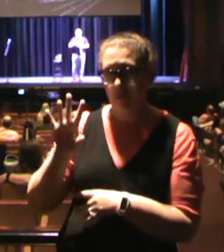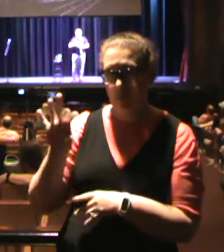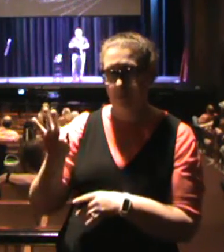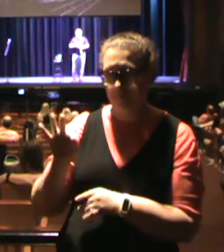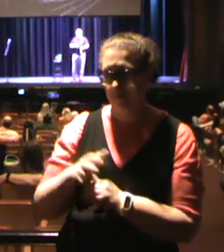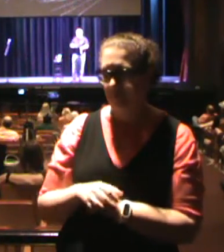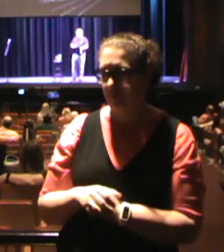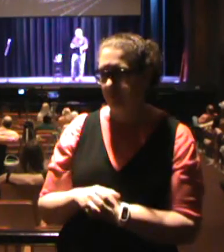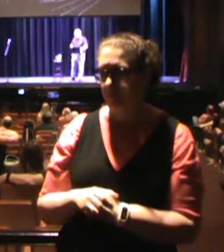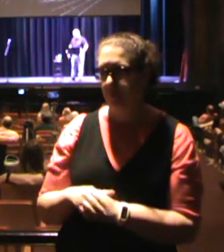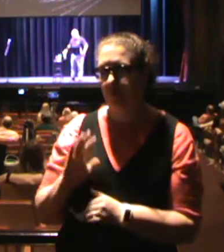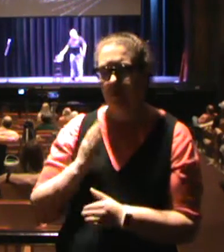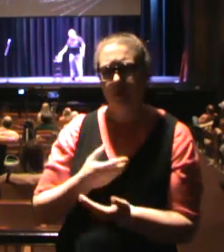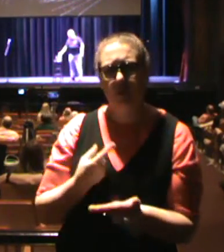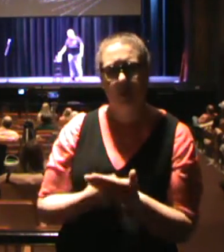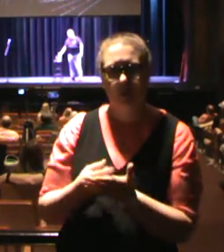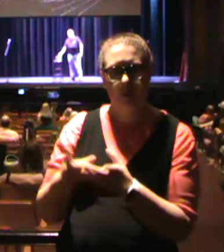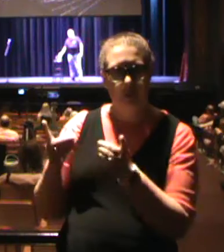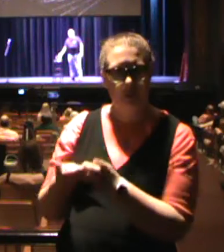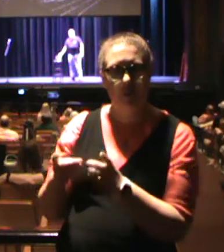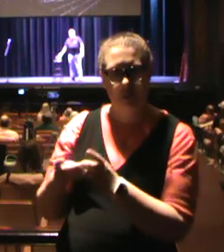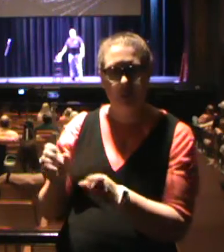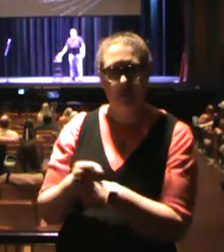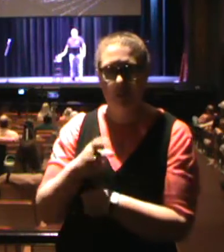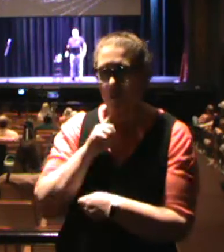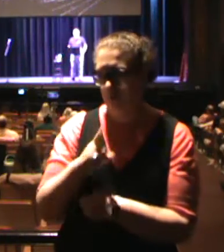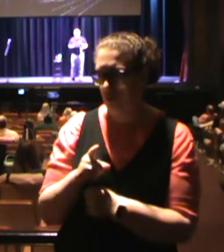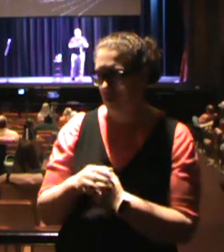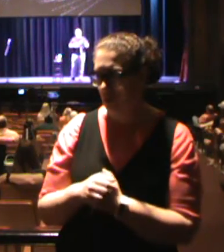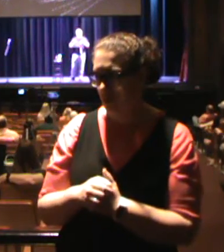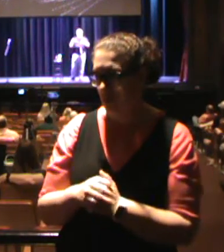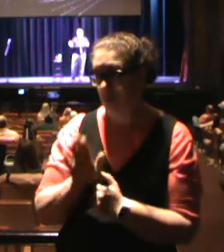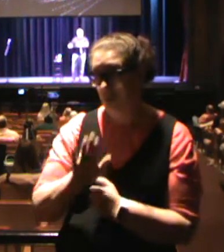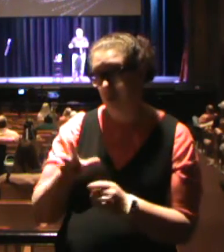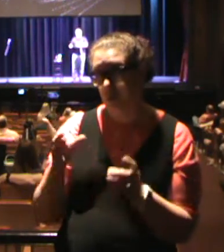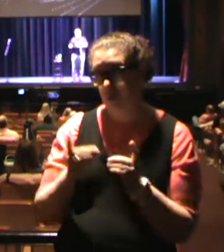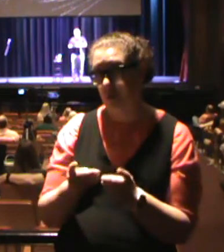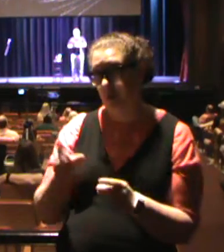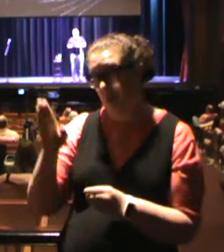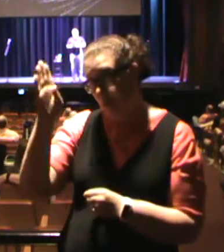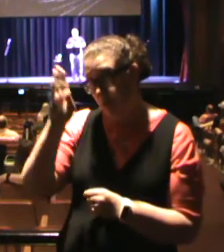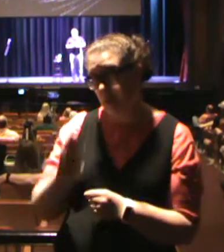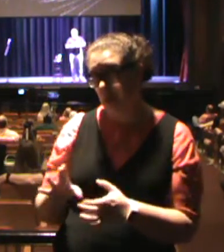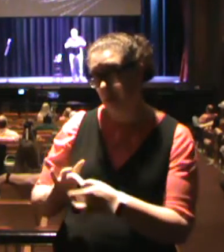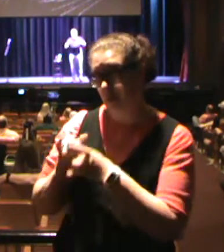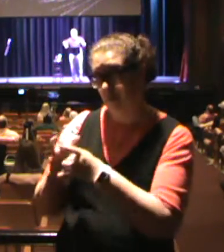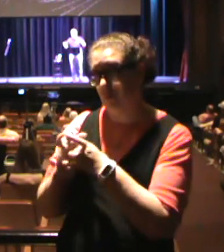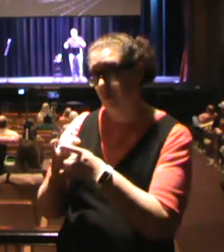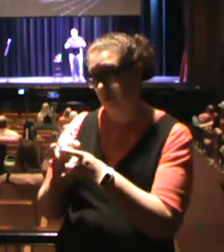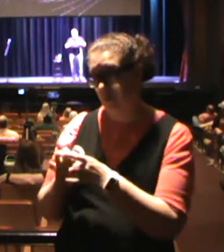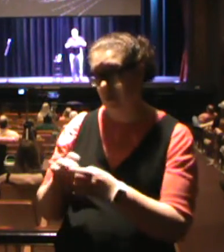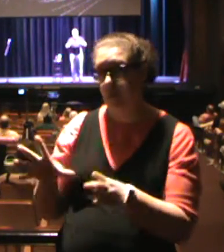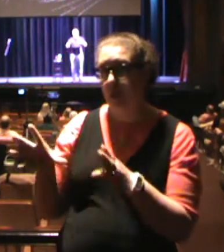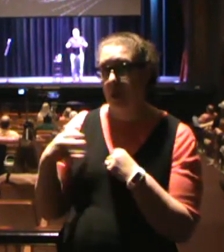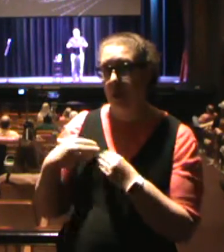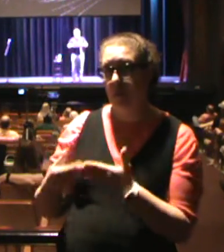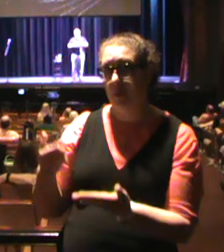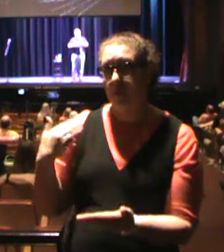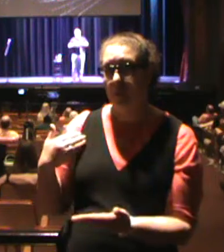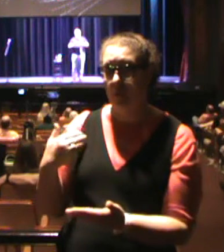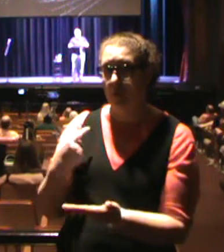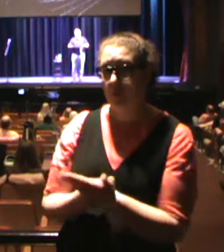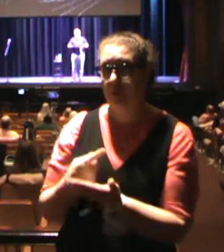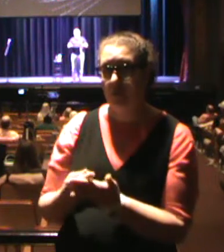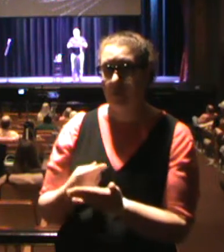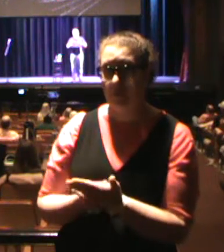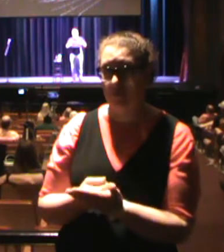We talked about dating. We talked about making sure that you date godly relationships. I've had that before. I've had that discussion.